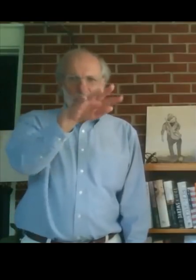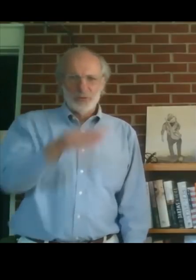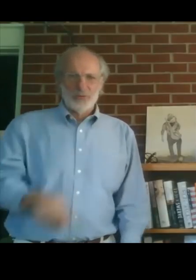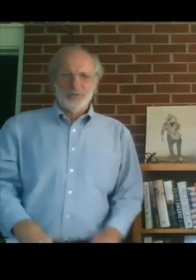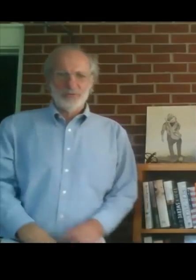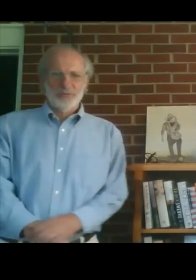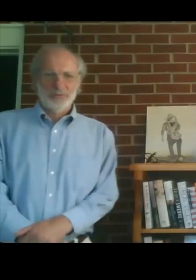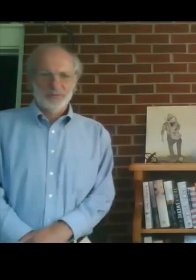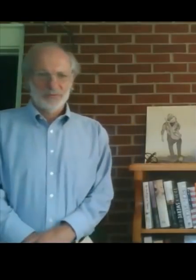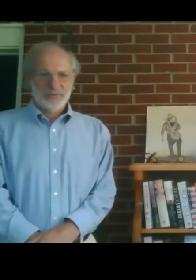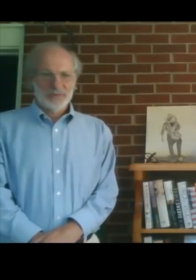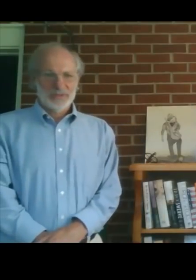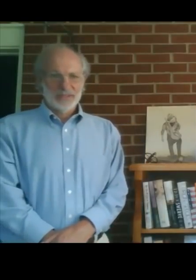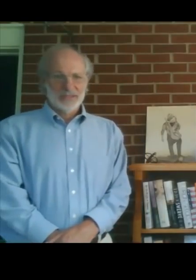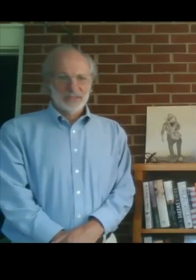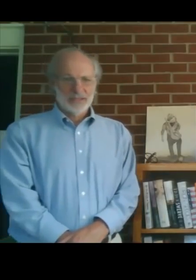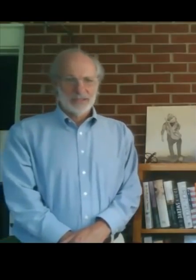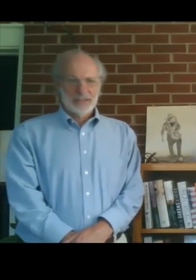Blow. Correct.